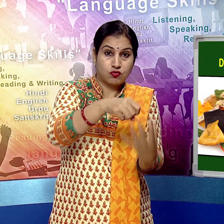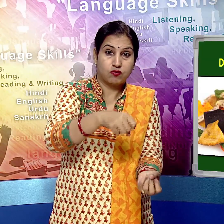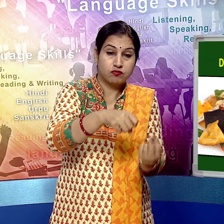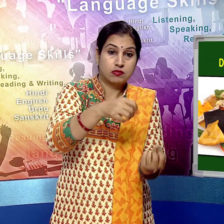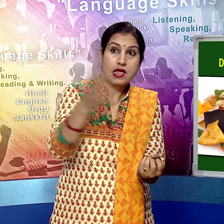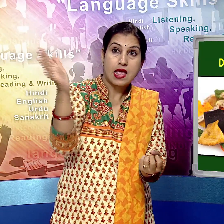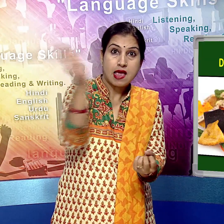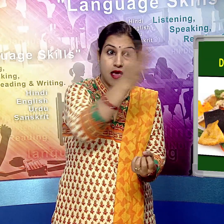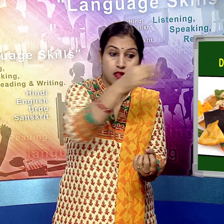of air.